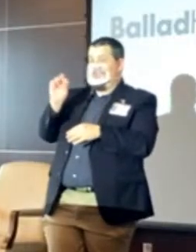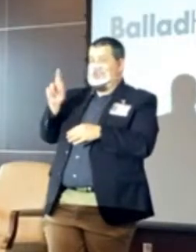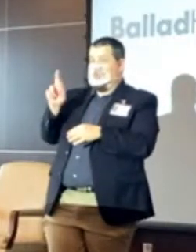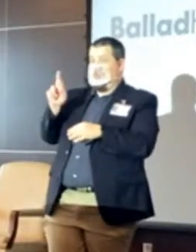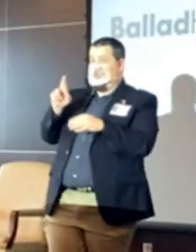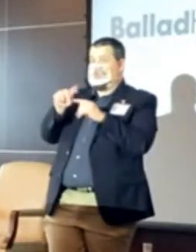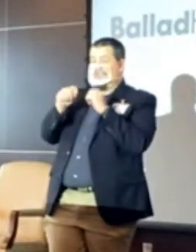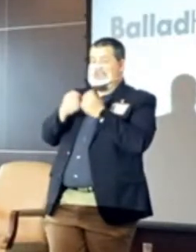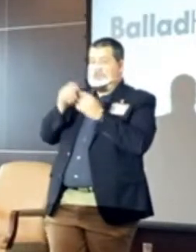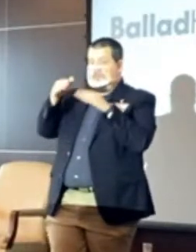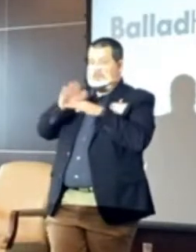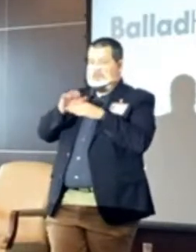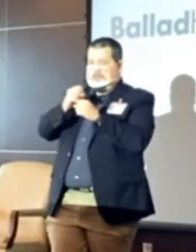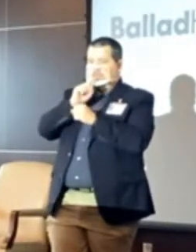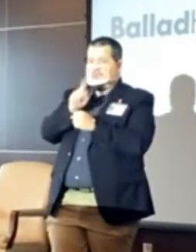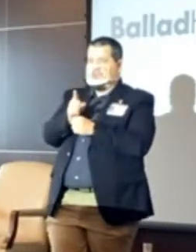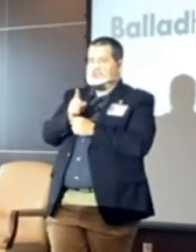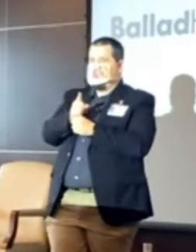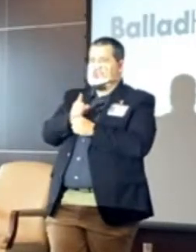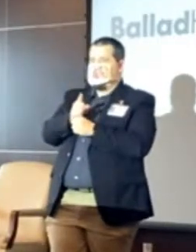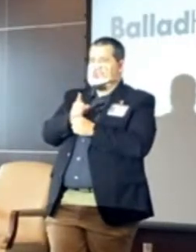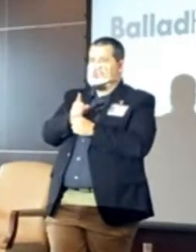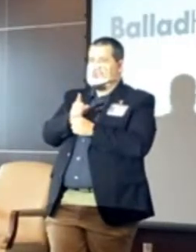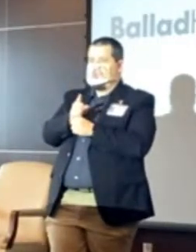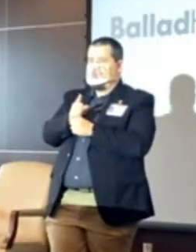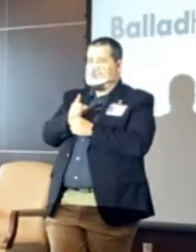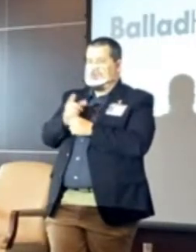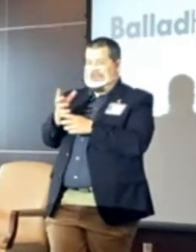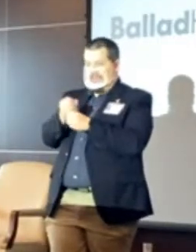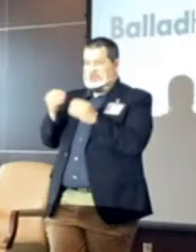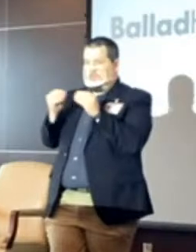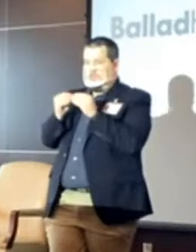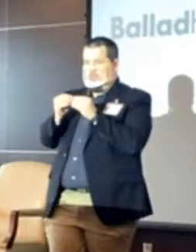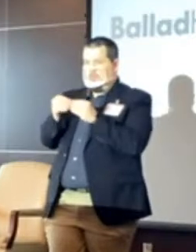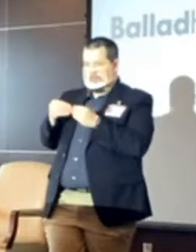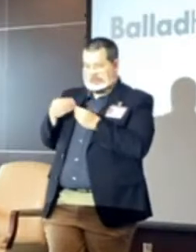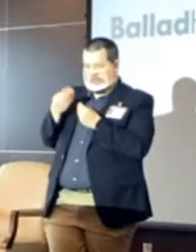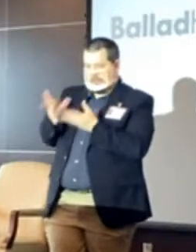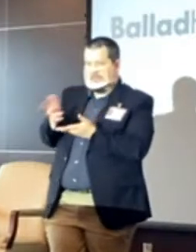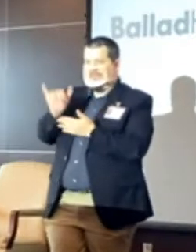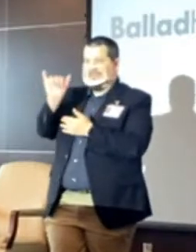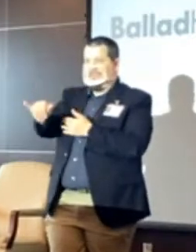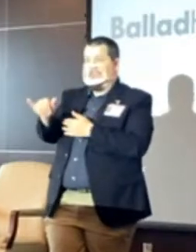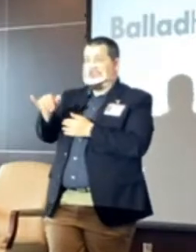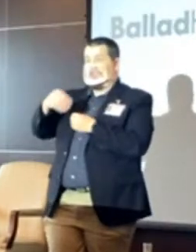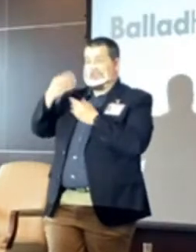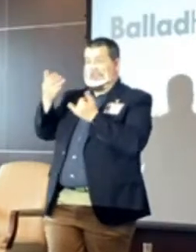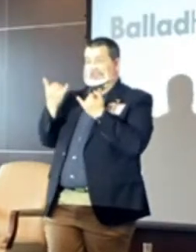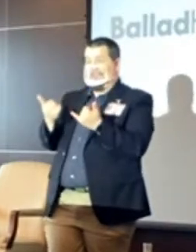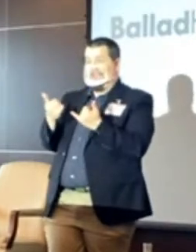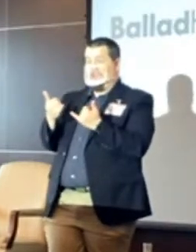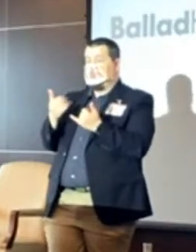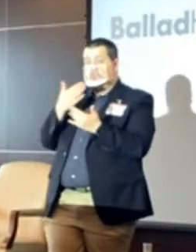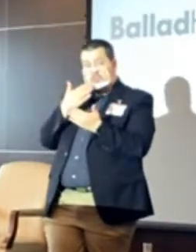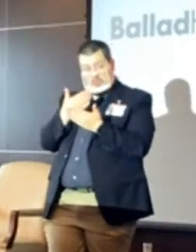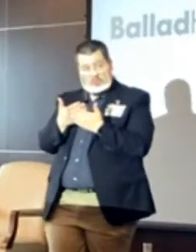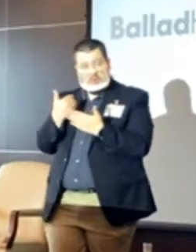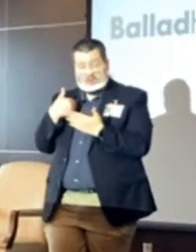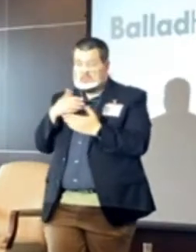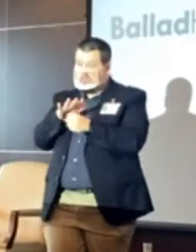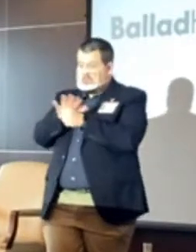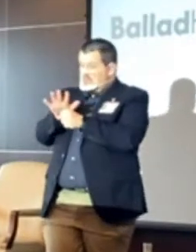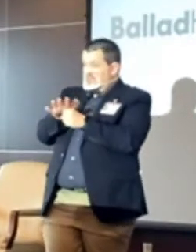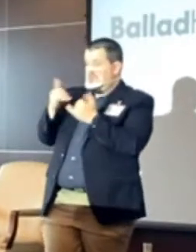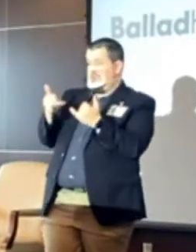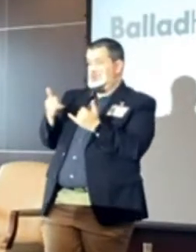today discussed making sure that we're acquiring additional supply of that. The supply today is pretty good from what we understand.